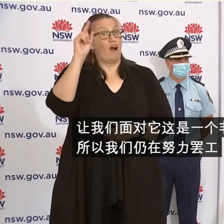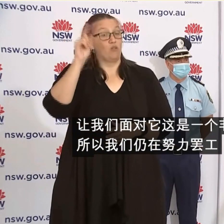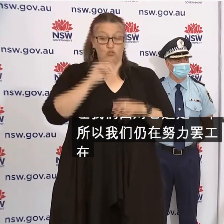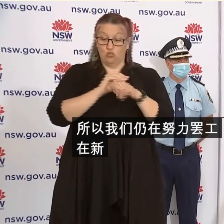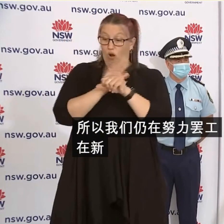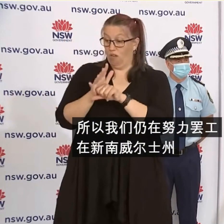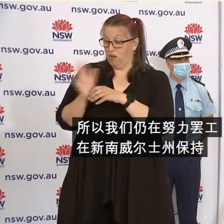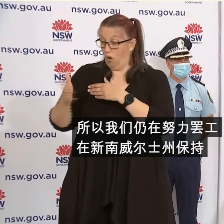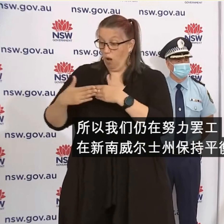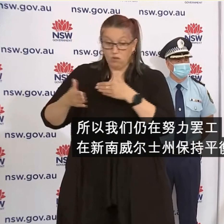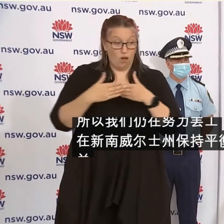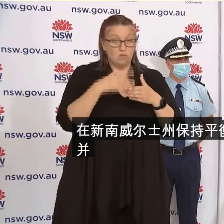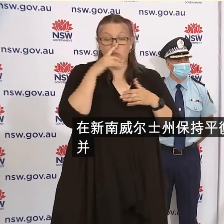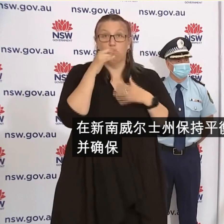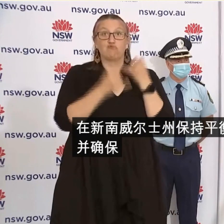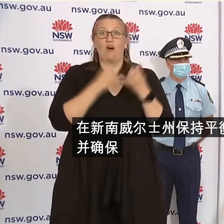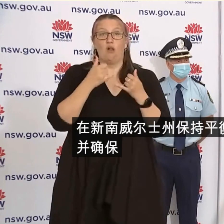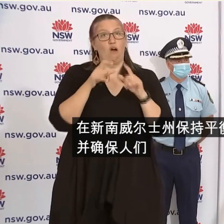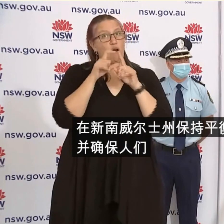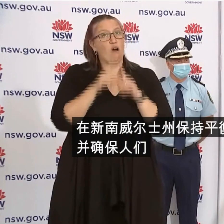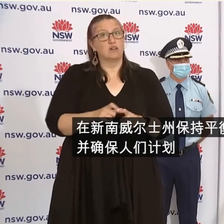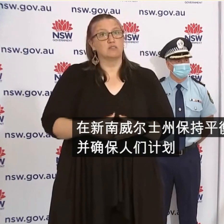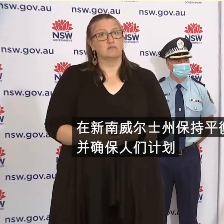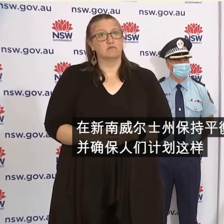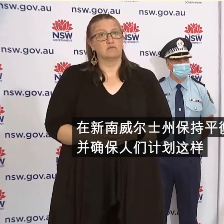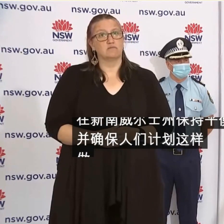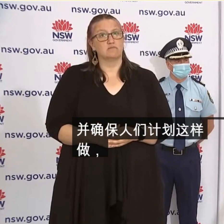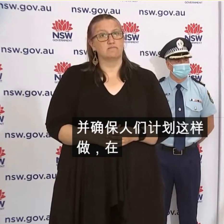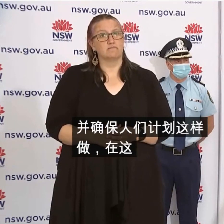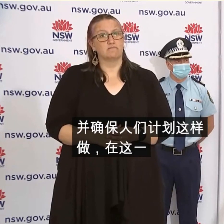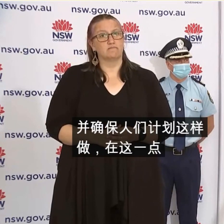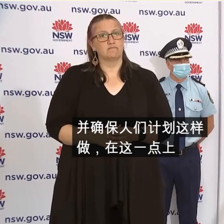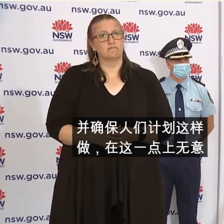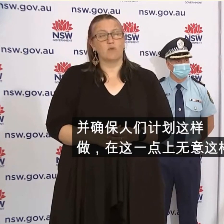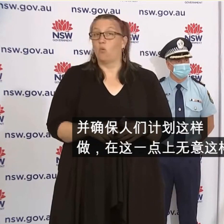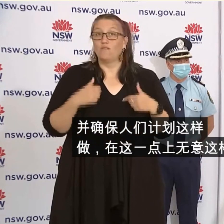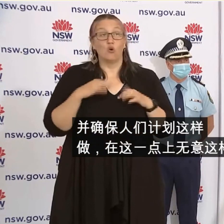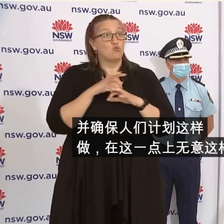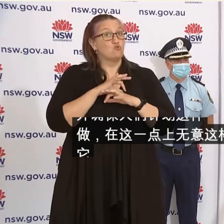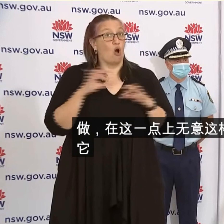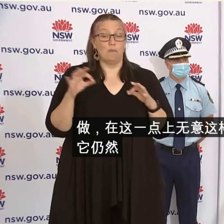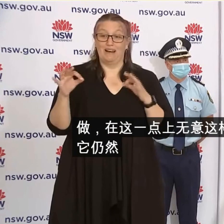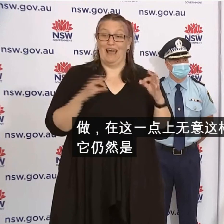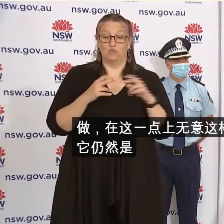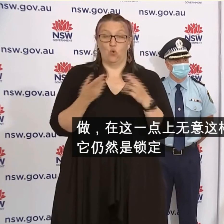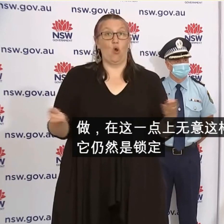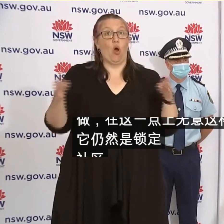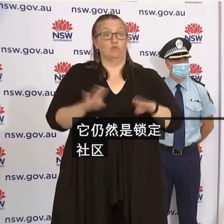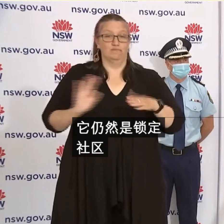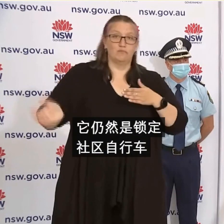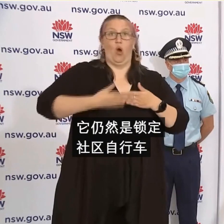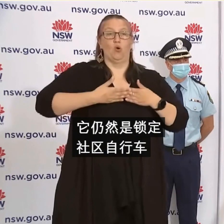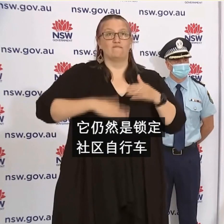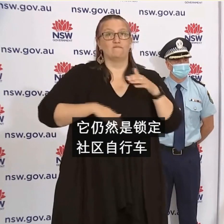trying to strike that balance here in New South Wales, and making sure that people plan to do, but no intention to do that at this point. So it's still the plan to lock